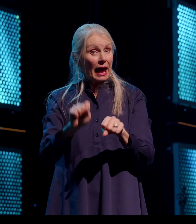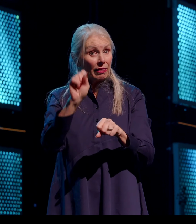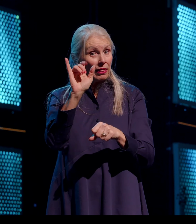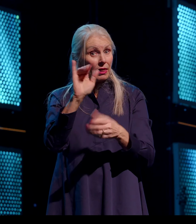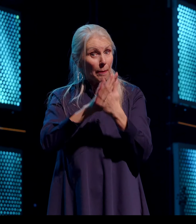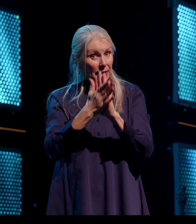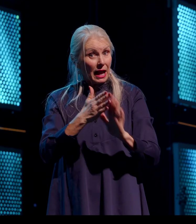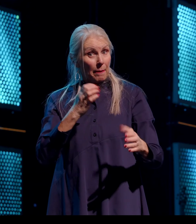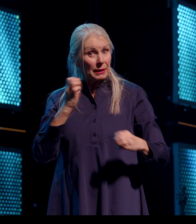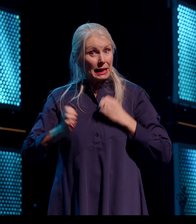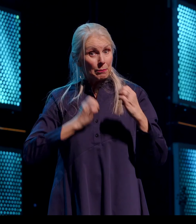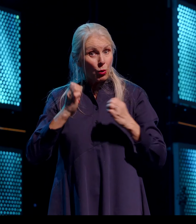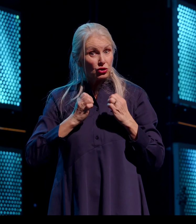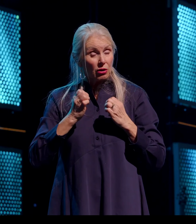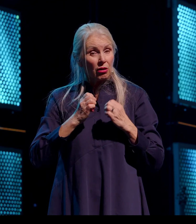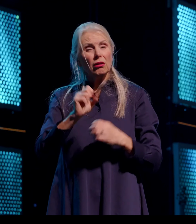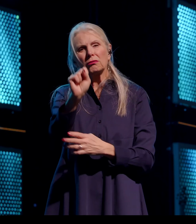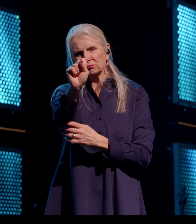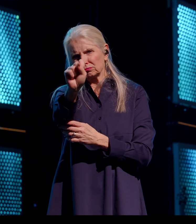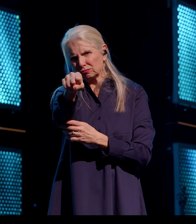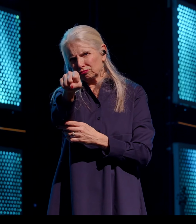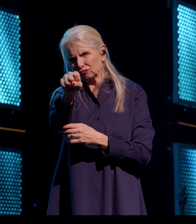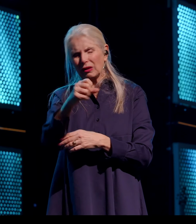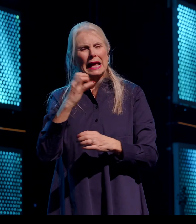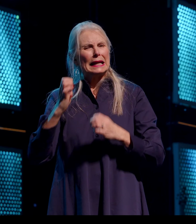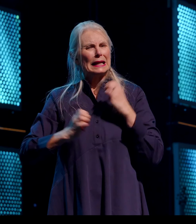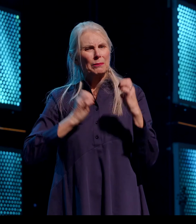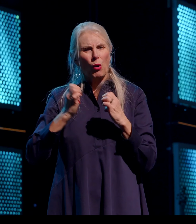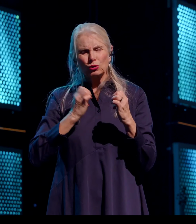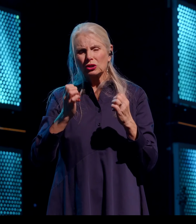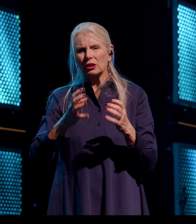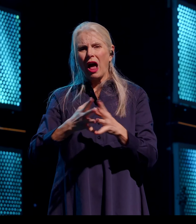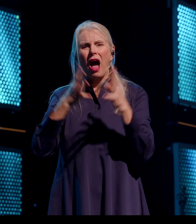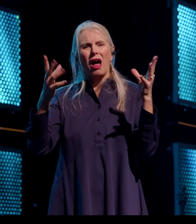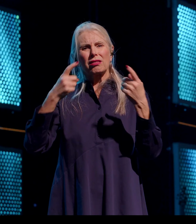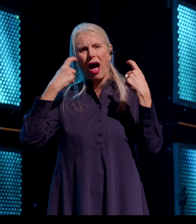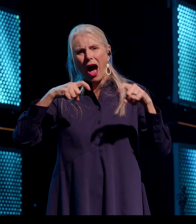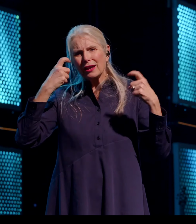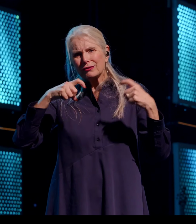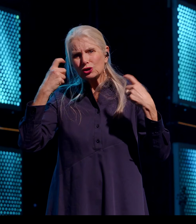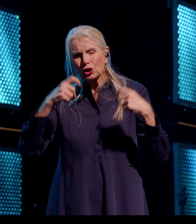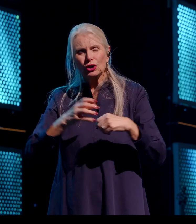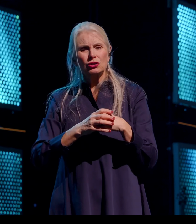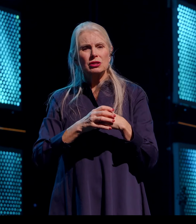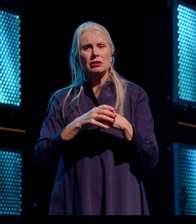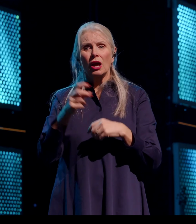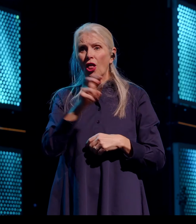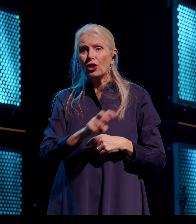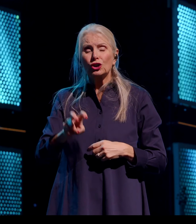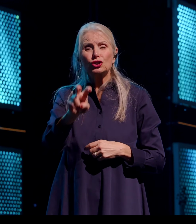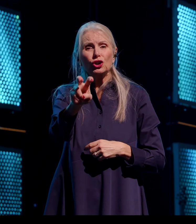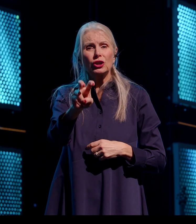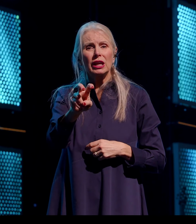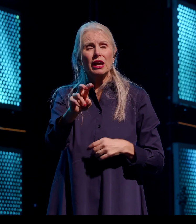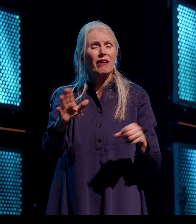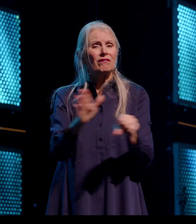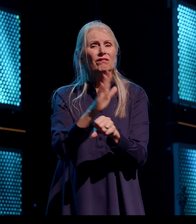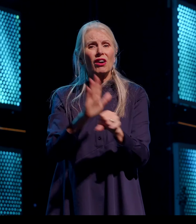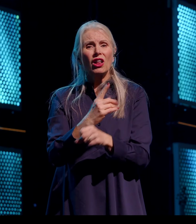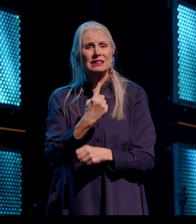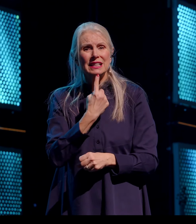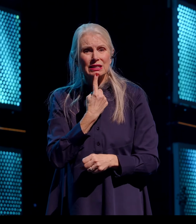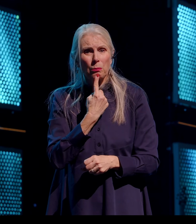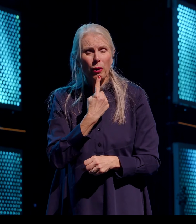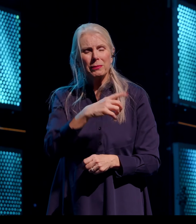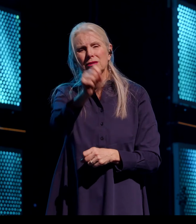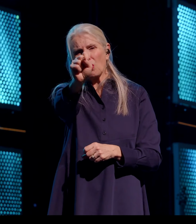says no? Oh, yes, it can. A lot of tears. Can the journey be filled with disappointment? Yes. Oh,